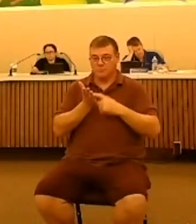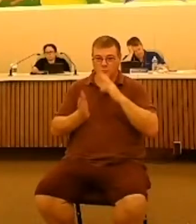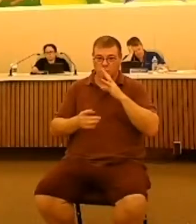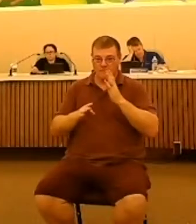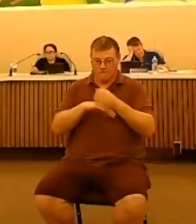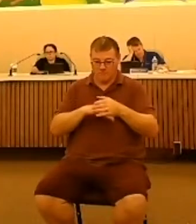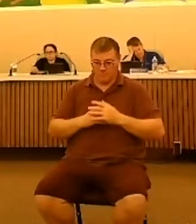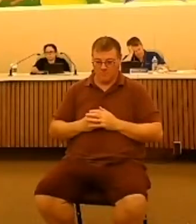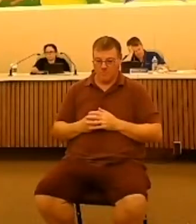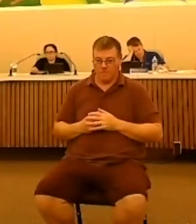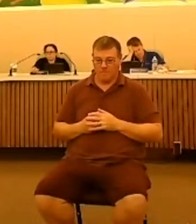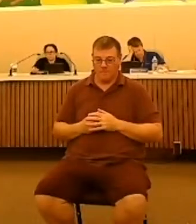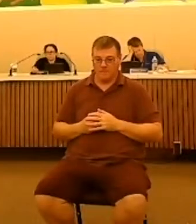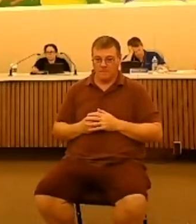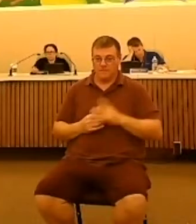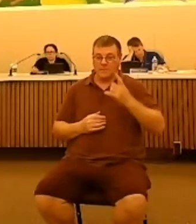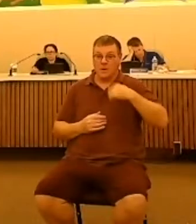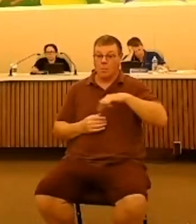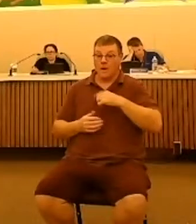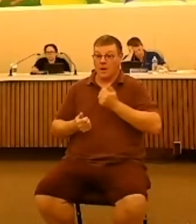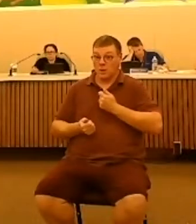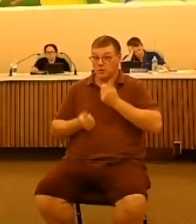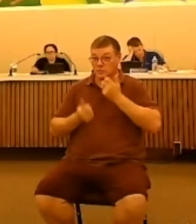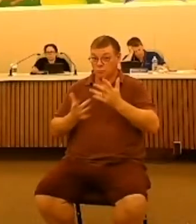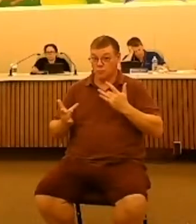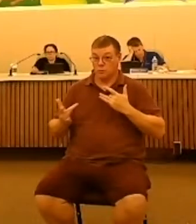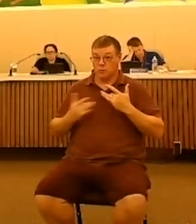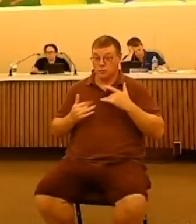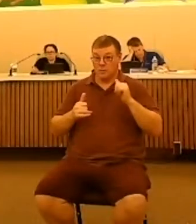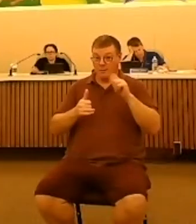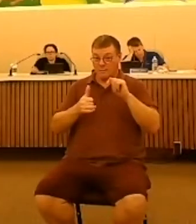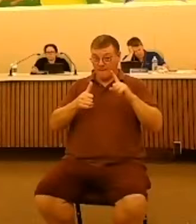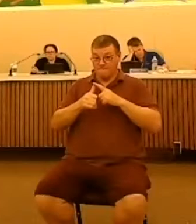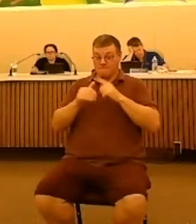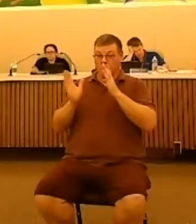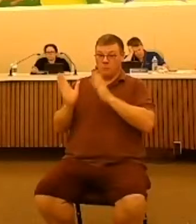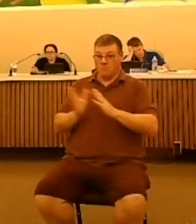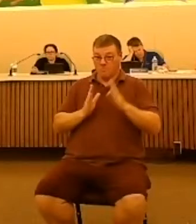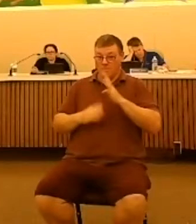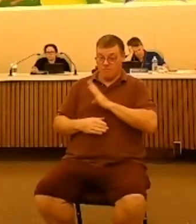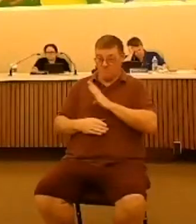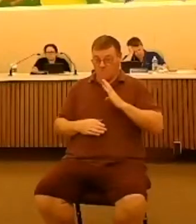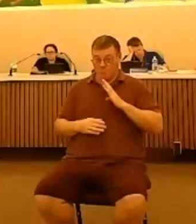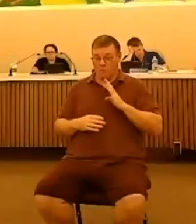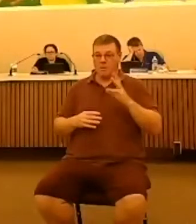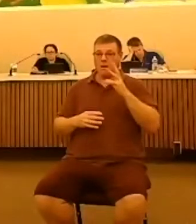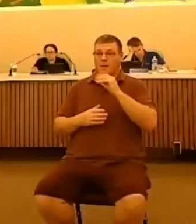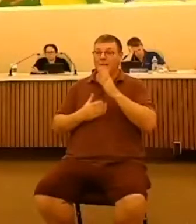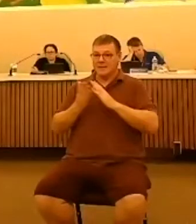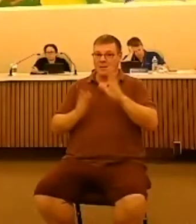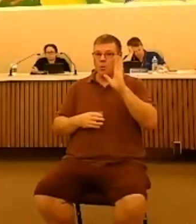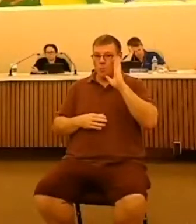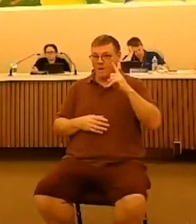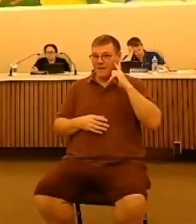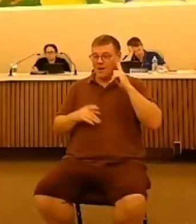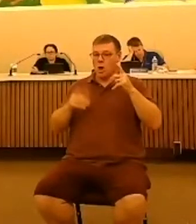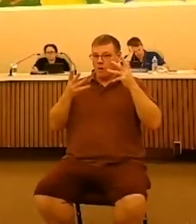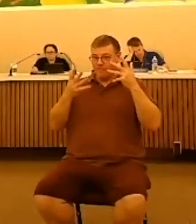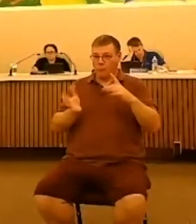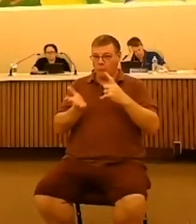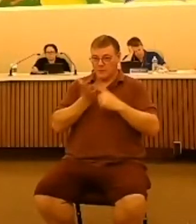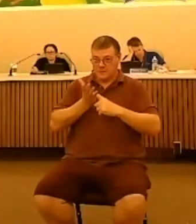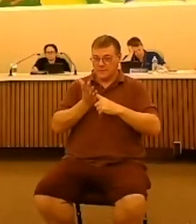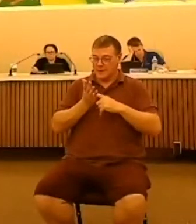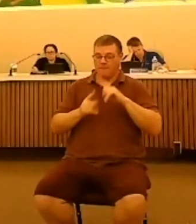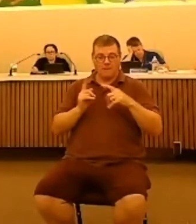want. We expressed our concerns at the first planning board public hearing, and some of this stuff you're going to hear, you've already discussed, but I